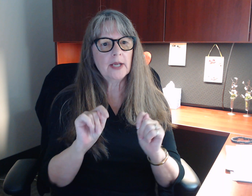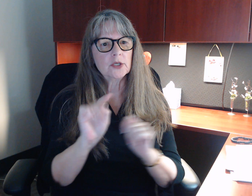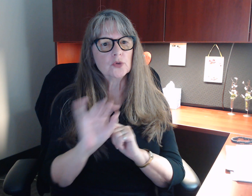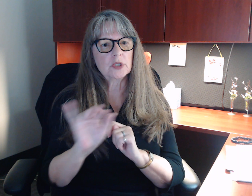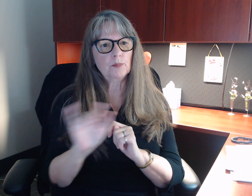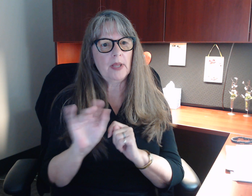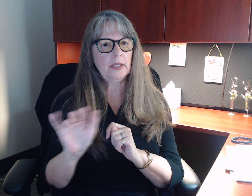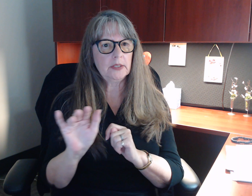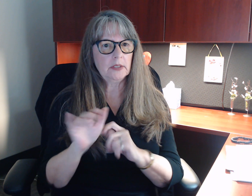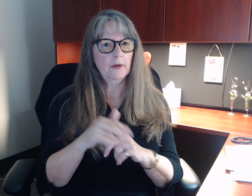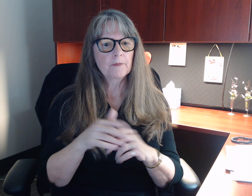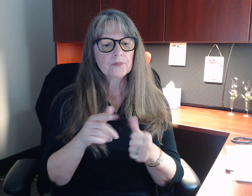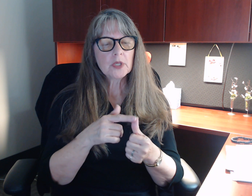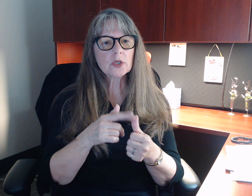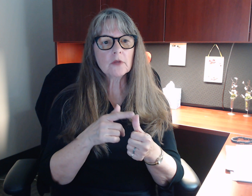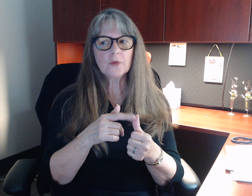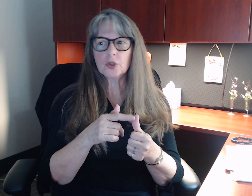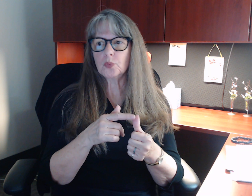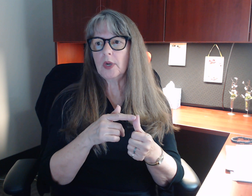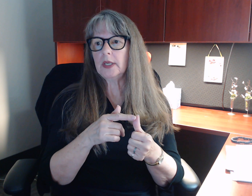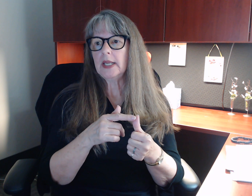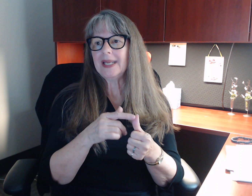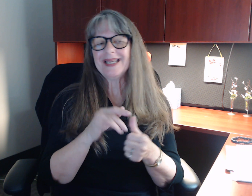to spell it. So the first one is